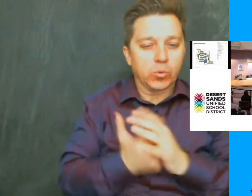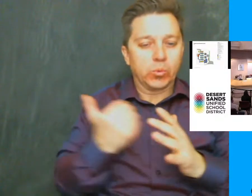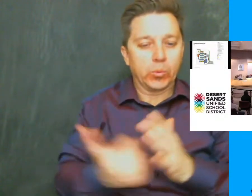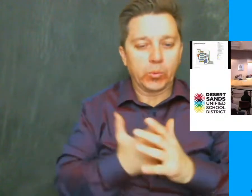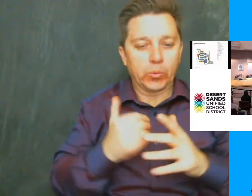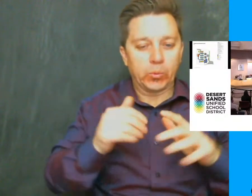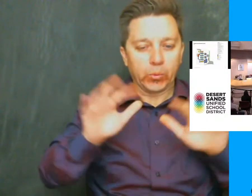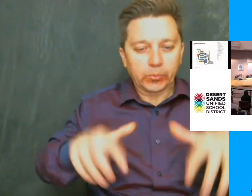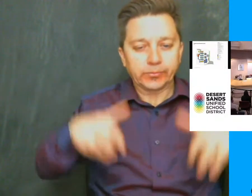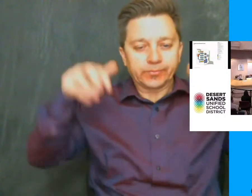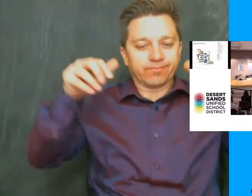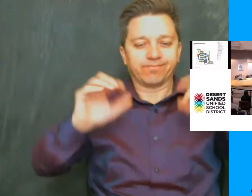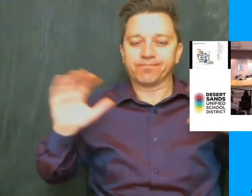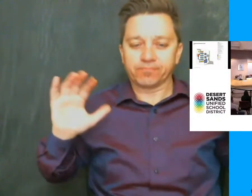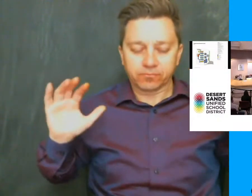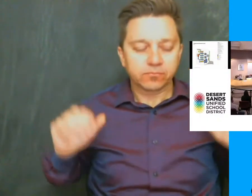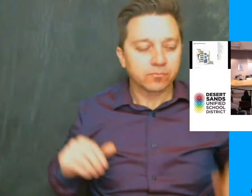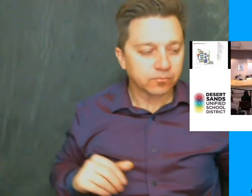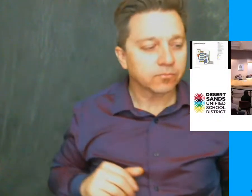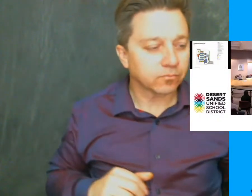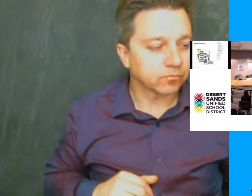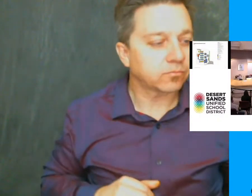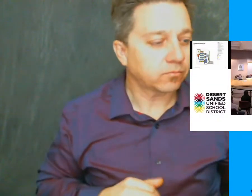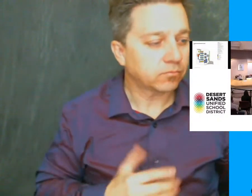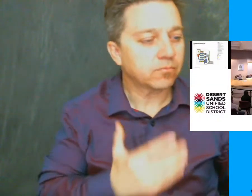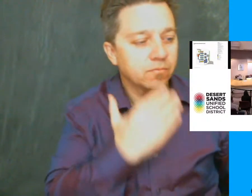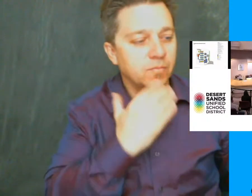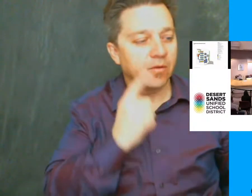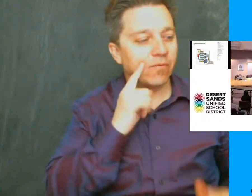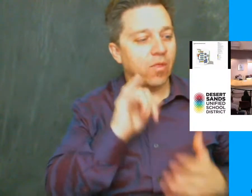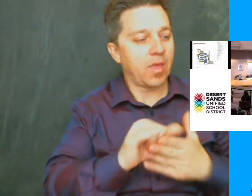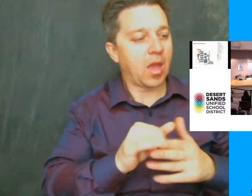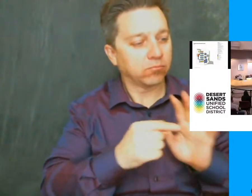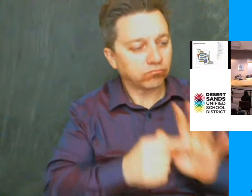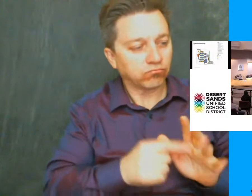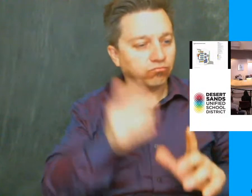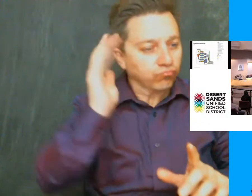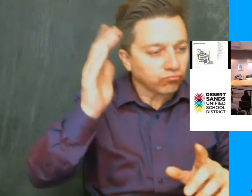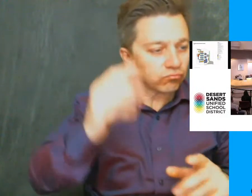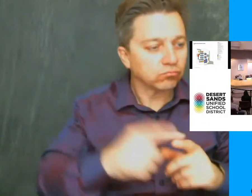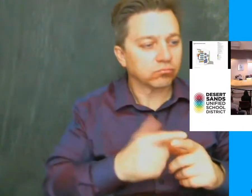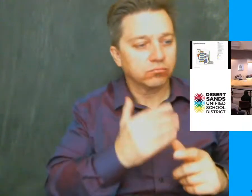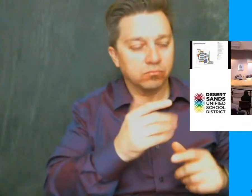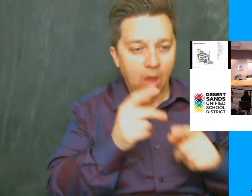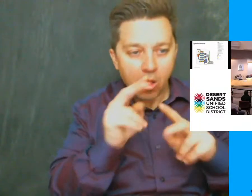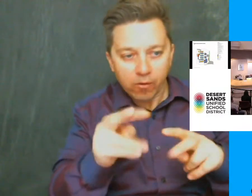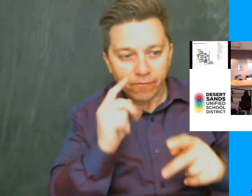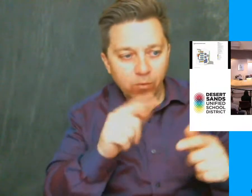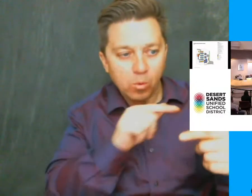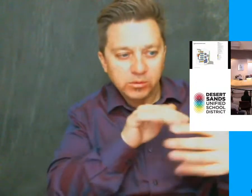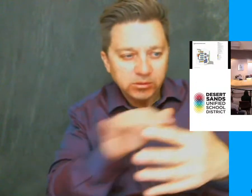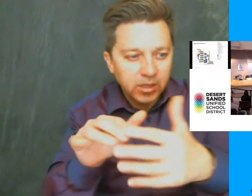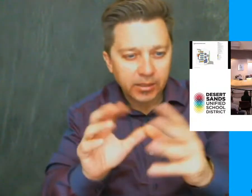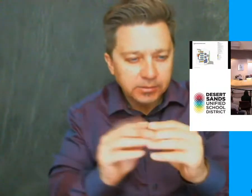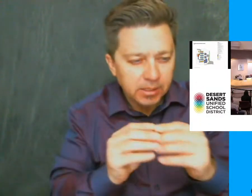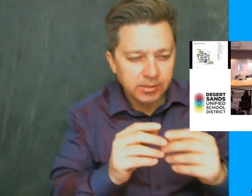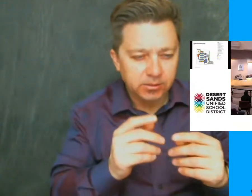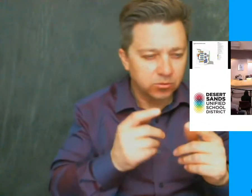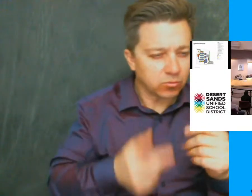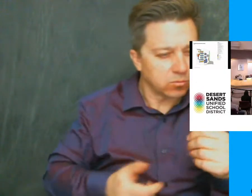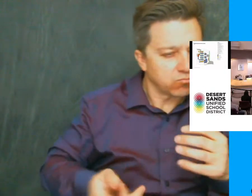Thank you for the presentation. I do look forward to the study session so we can start prioritizing where we're going to start and where we're